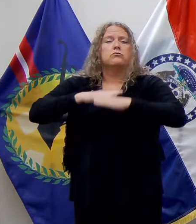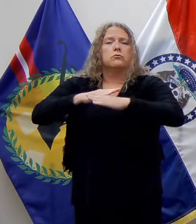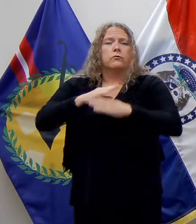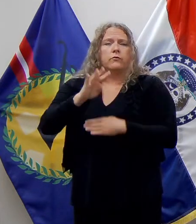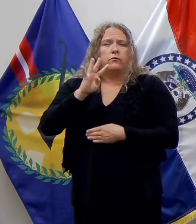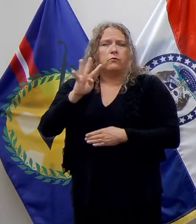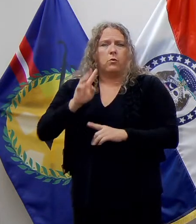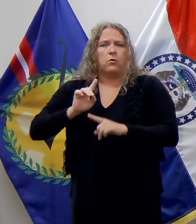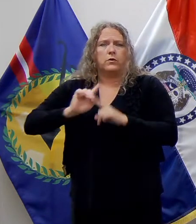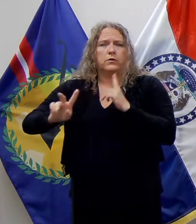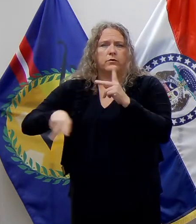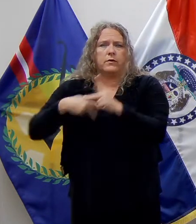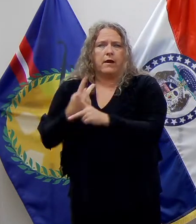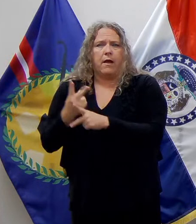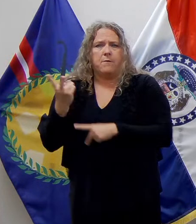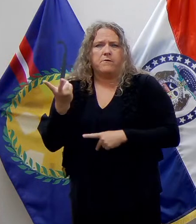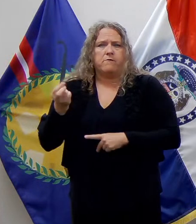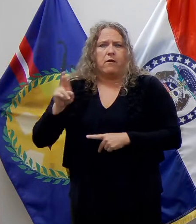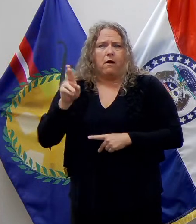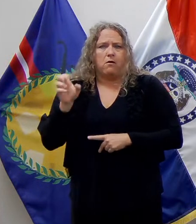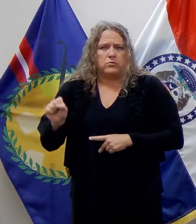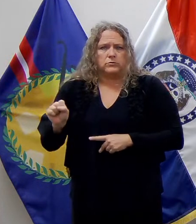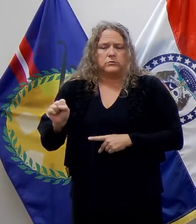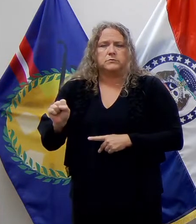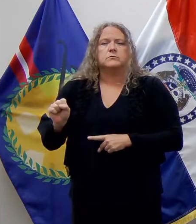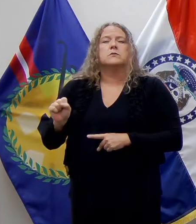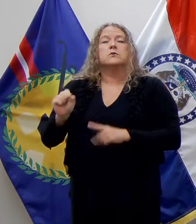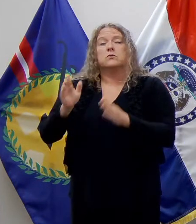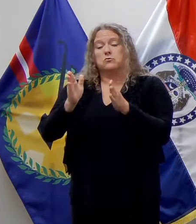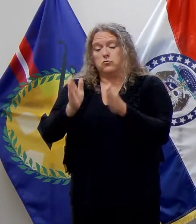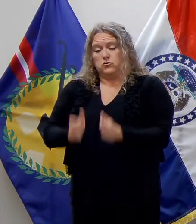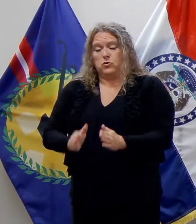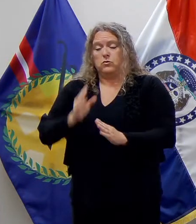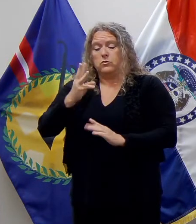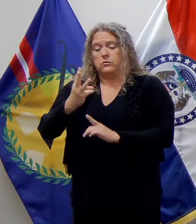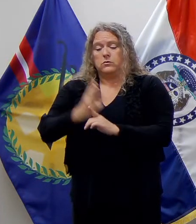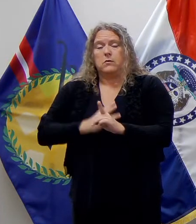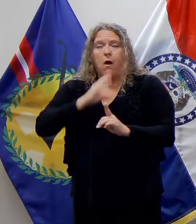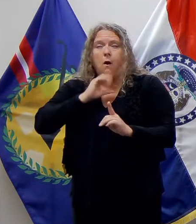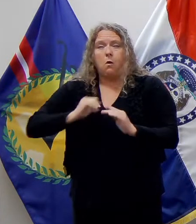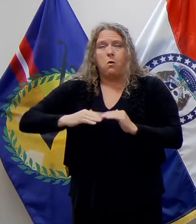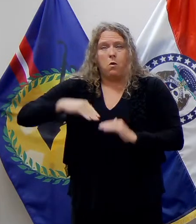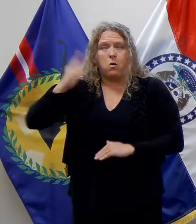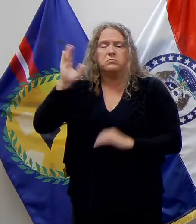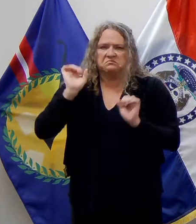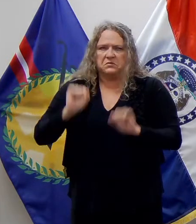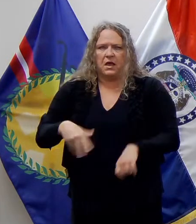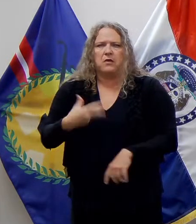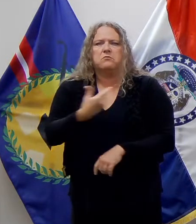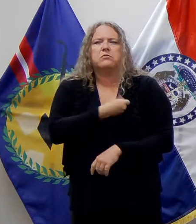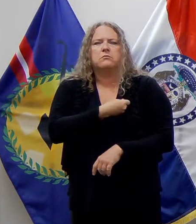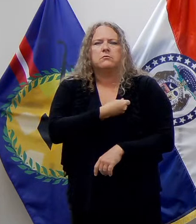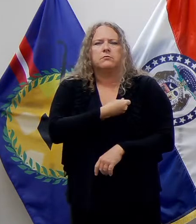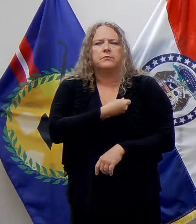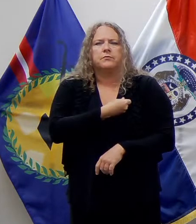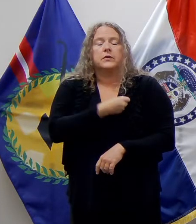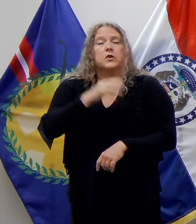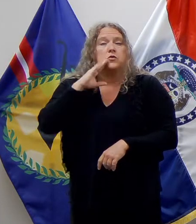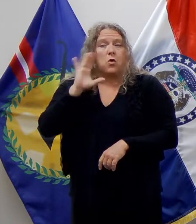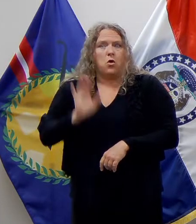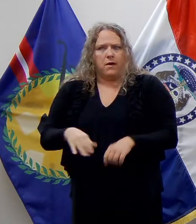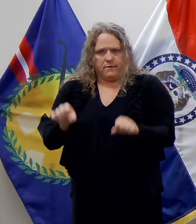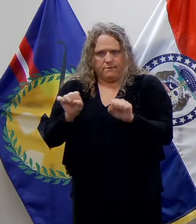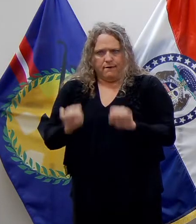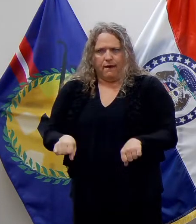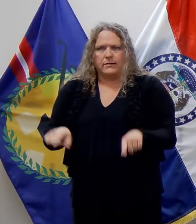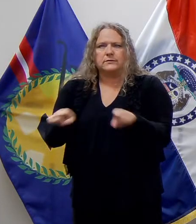6 months of age or older. The flu shot can be administered at the same time as a COVID vaccine, but